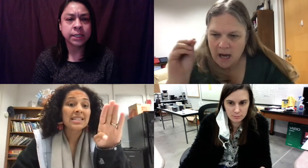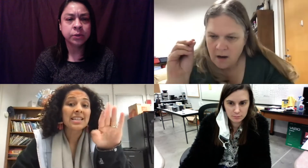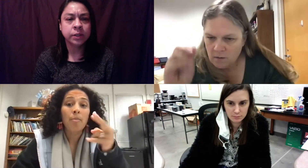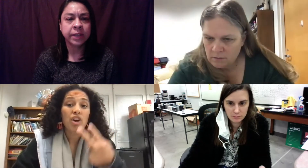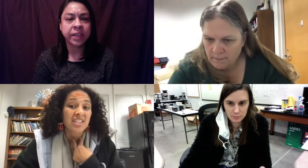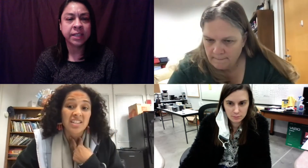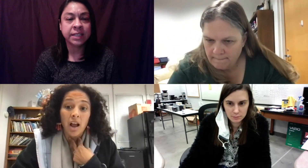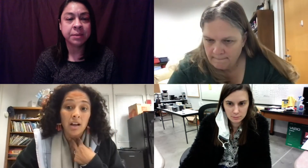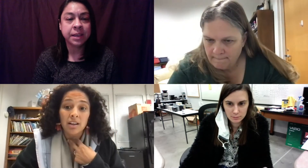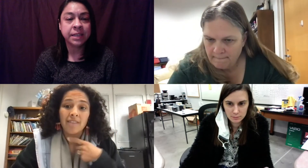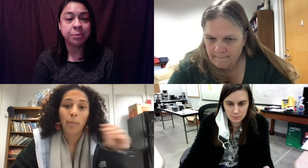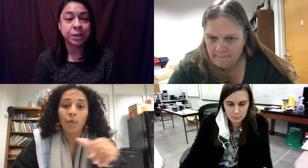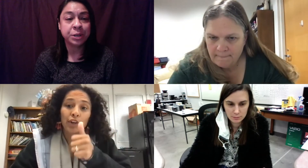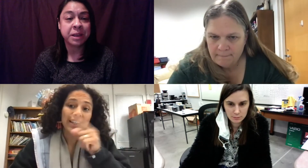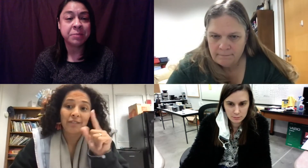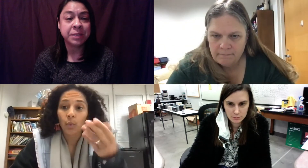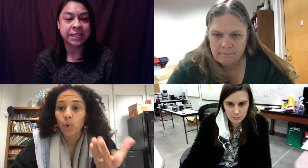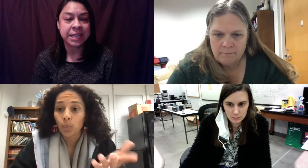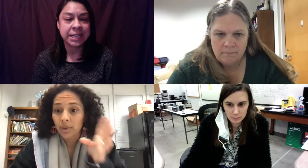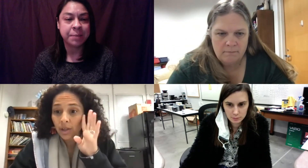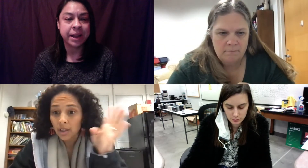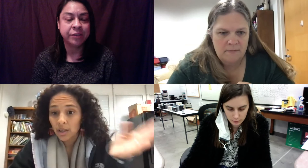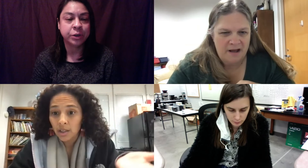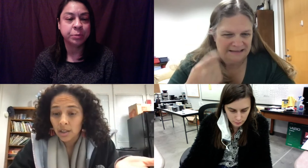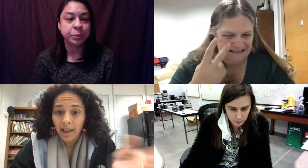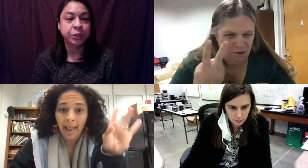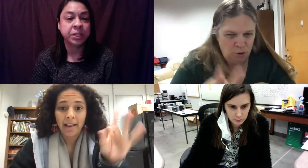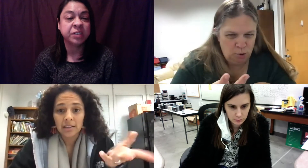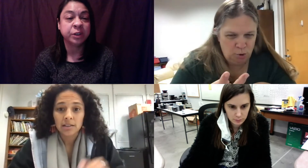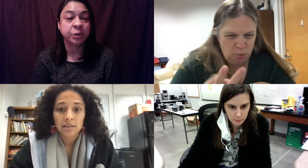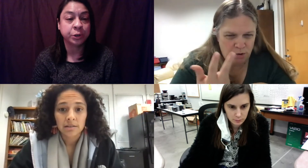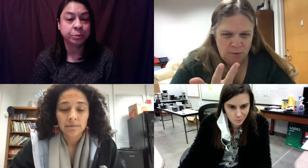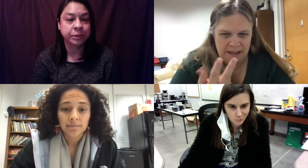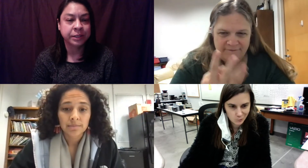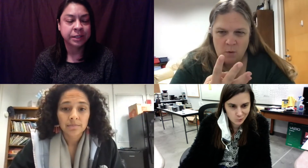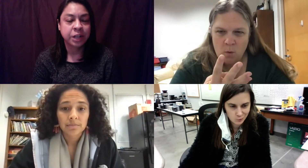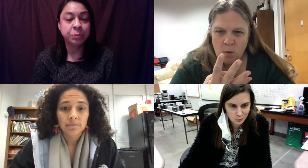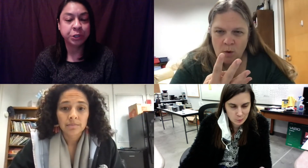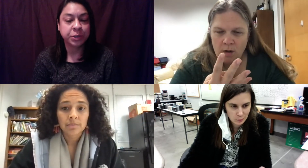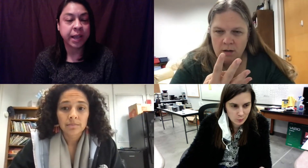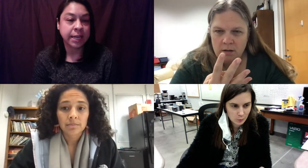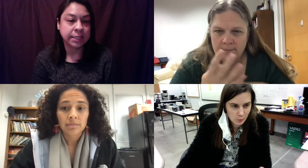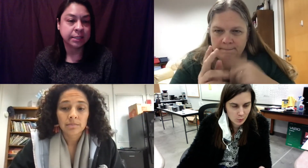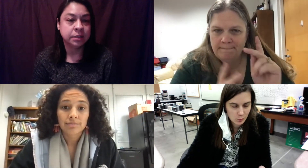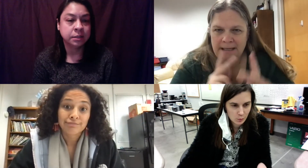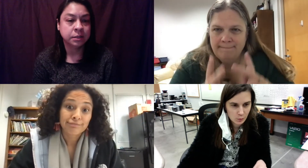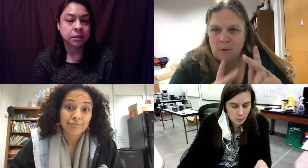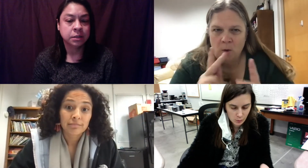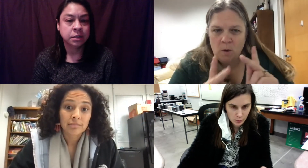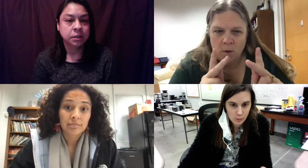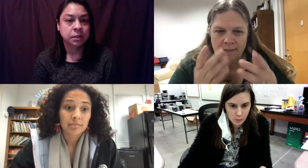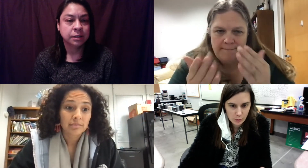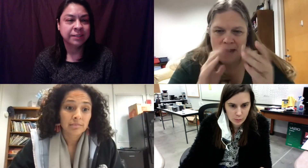Trying to see who else. I think Deborah, you might be stuck. I might have to go ahead and put you in a different group. I'll just put you in 8.